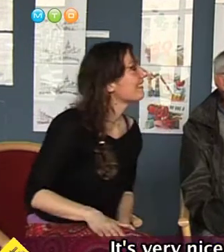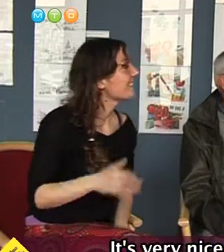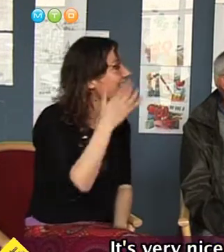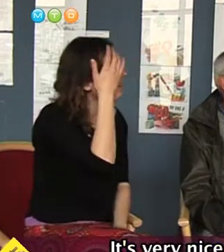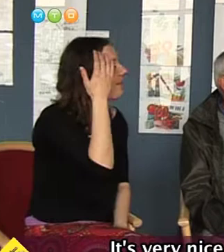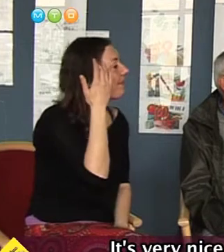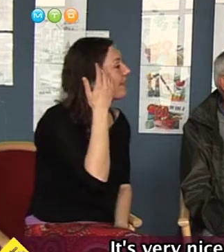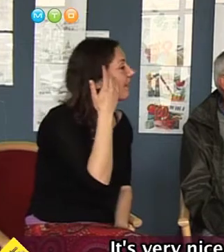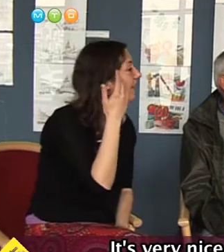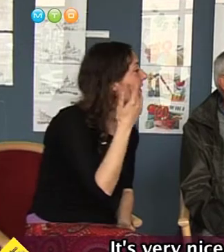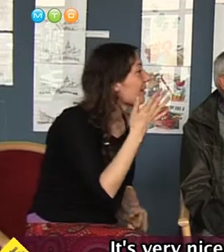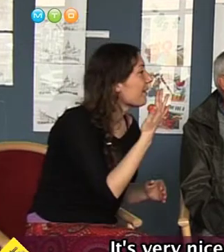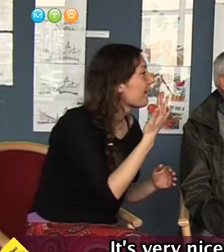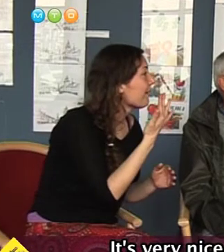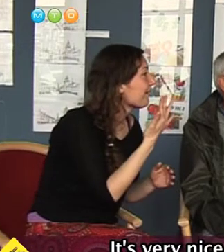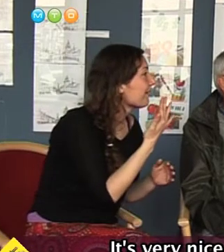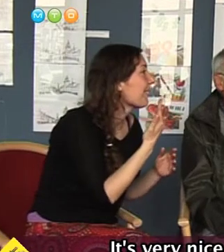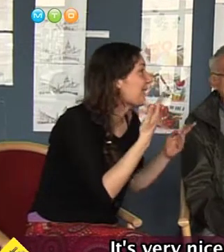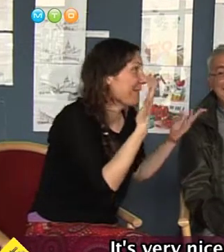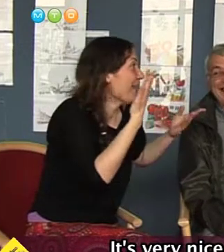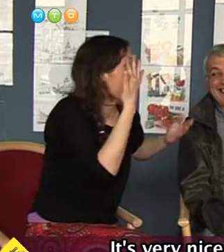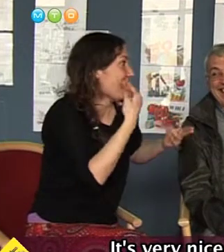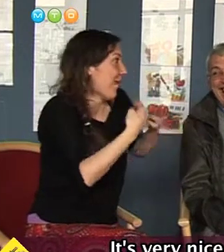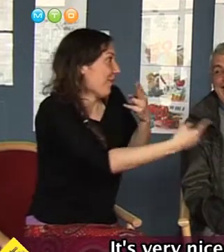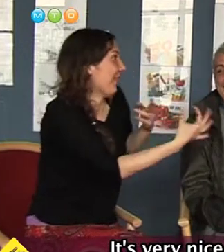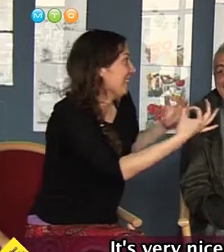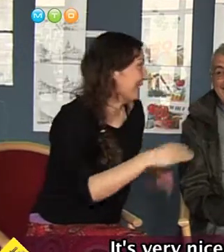It's very nice. What do you expect me to say?